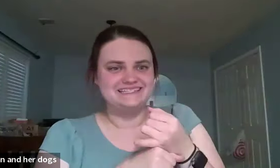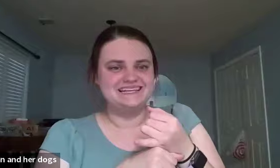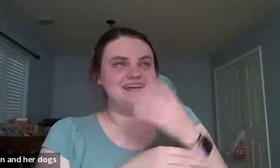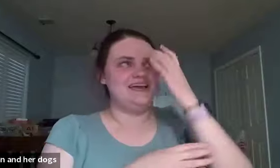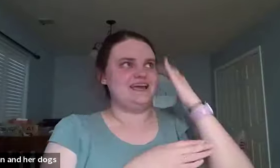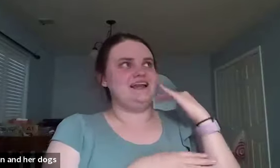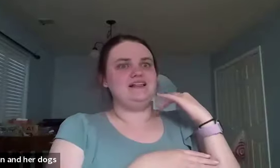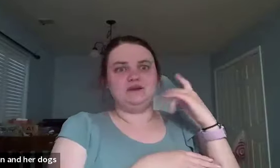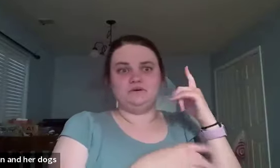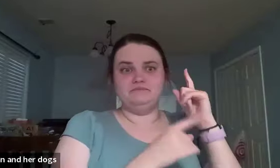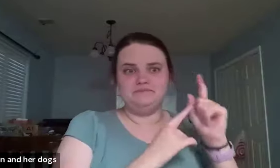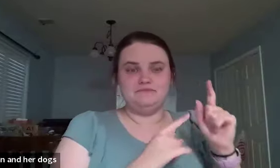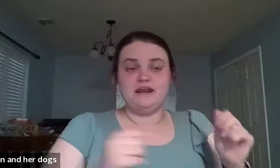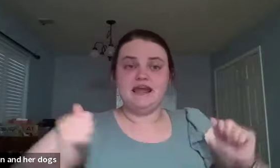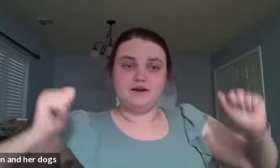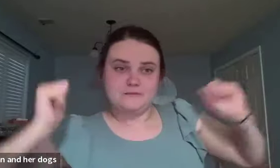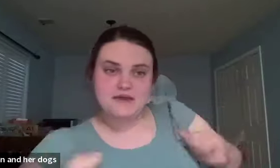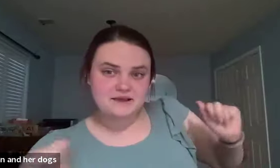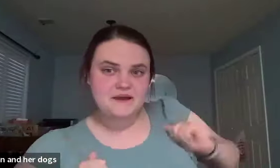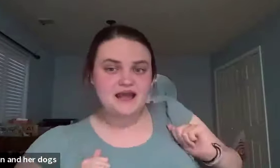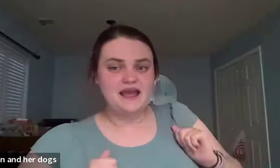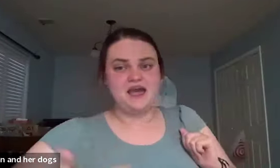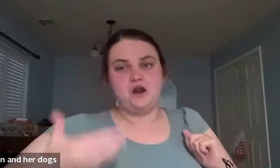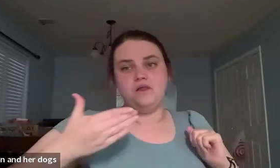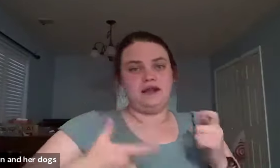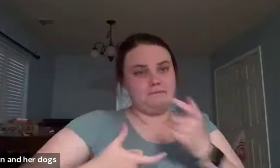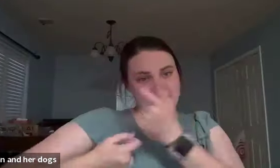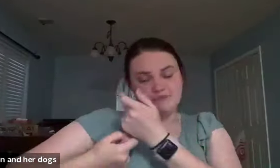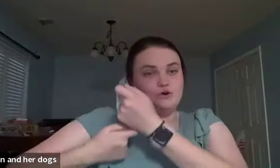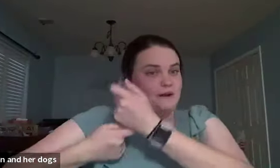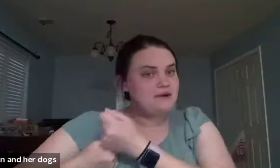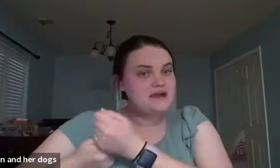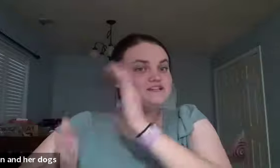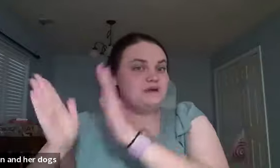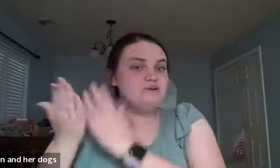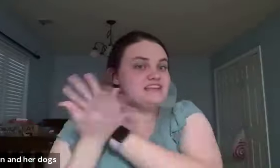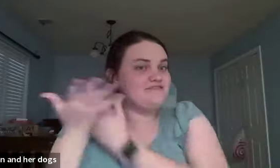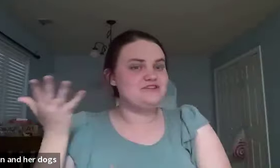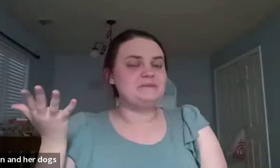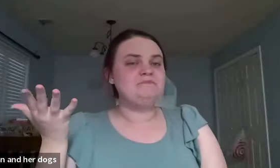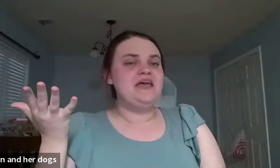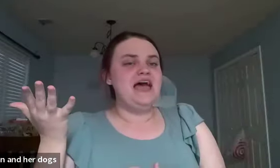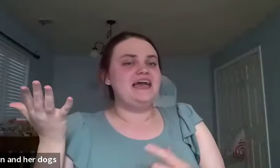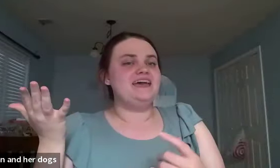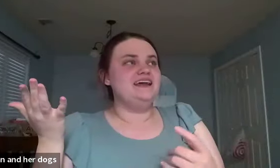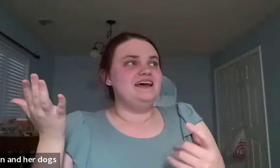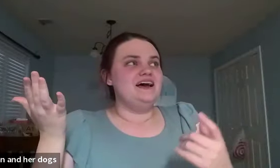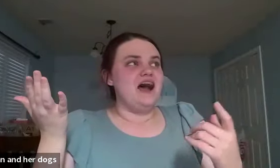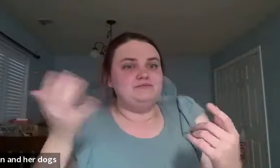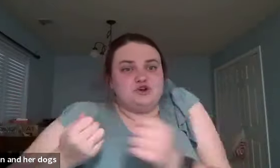campus and I like would meet people and I had on a backpack. I had on like I was holding my binder, my books, everything. And I'm